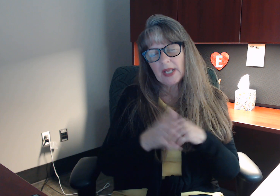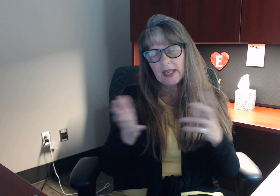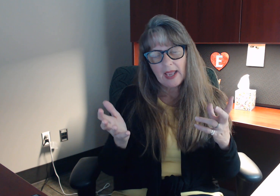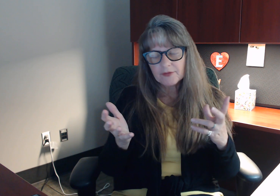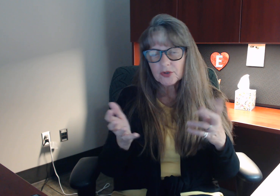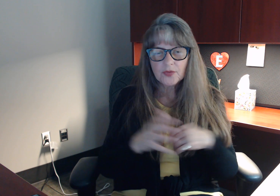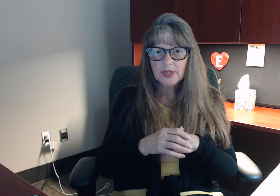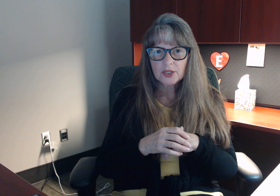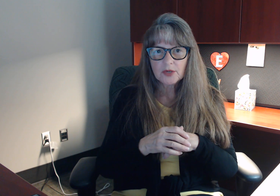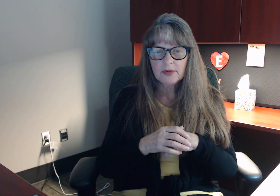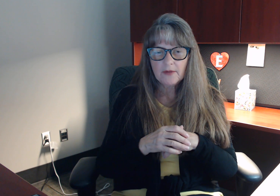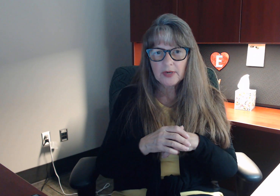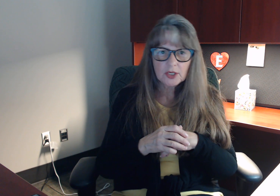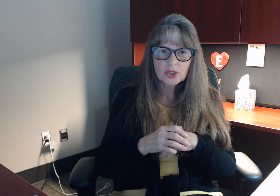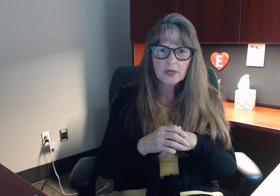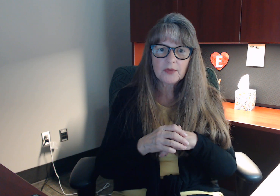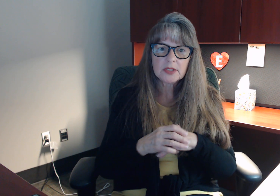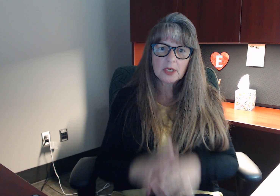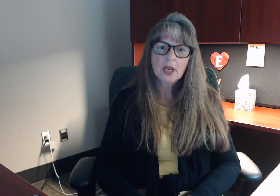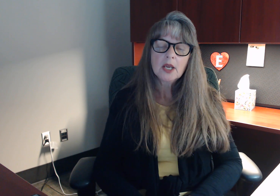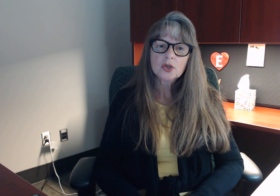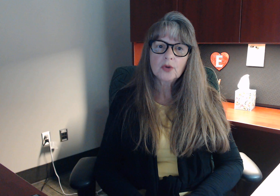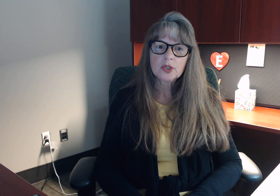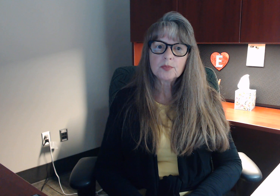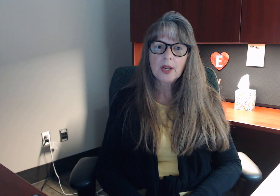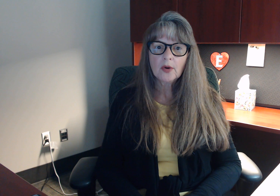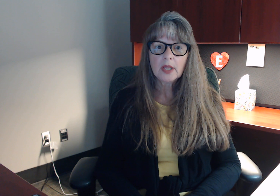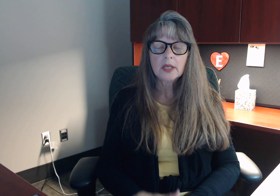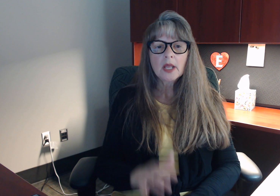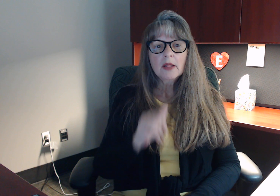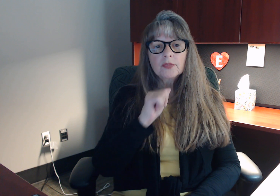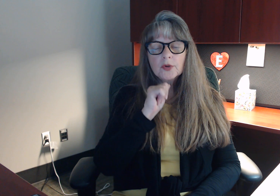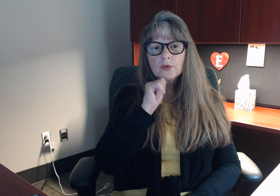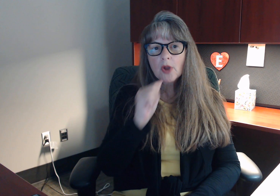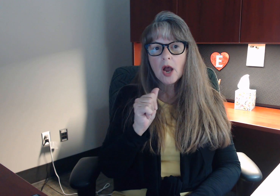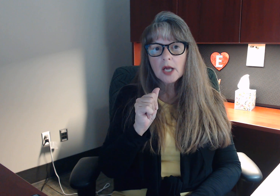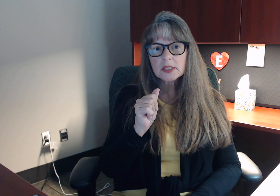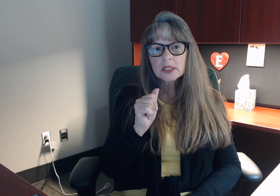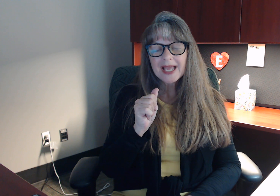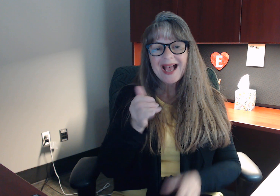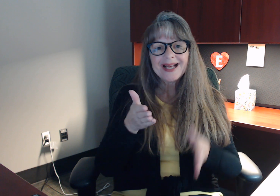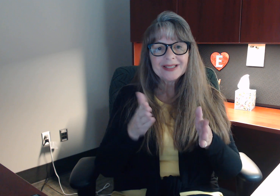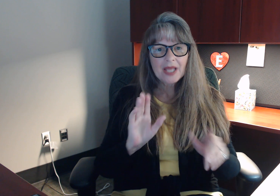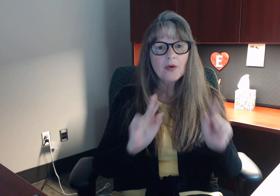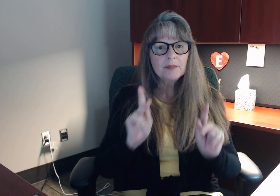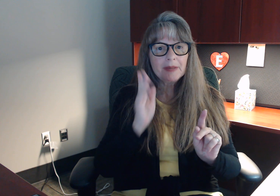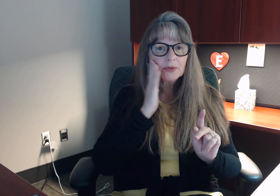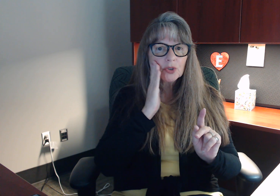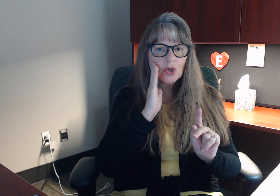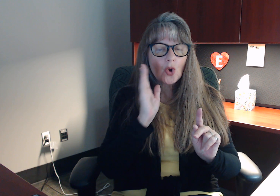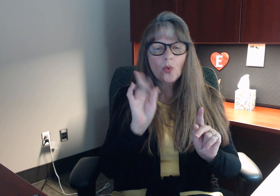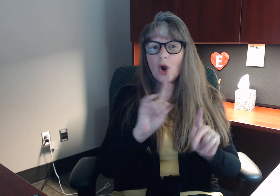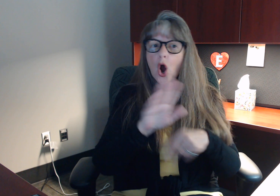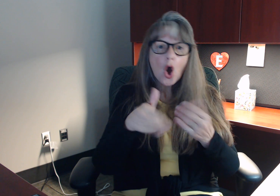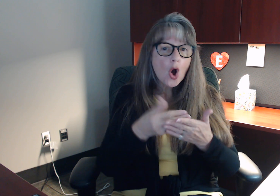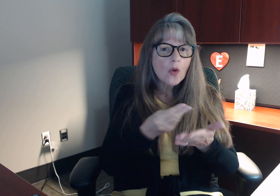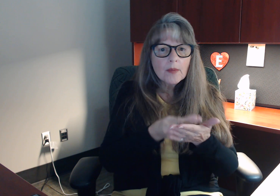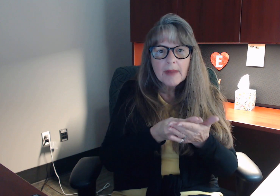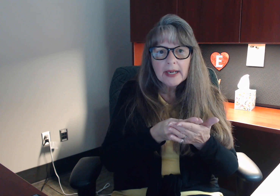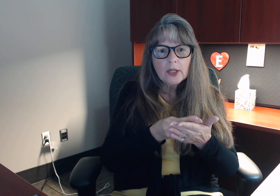have to do the definition if they said transparent. They're not allowing people to know where all the money